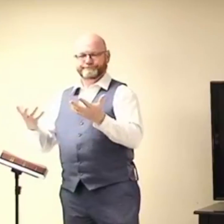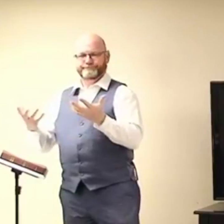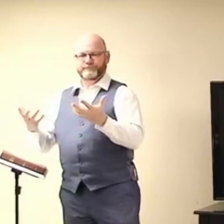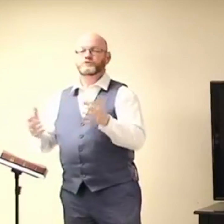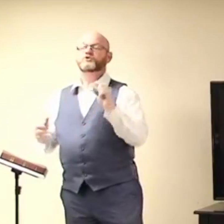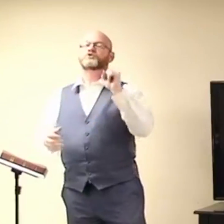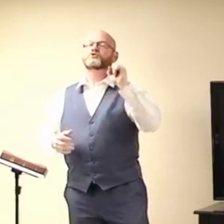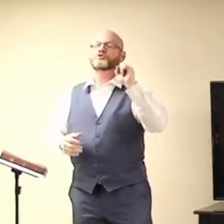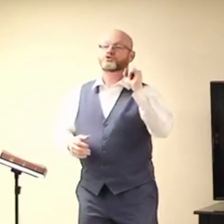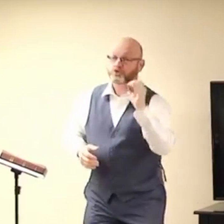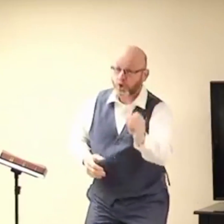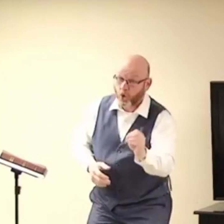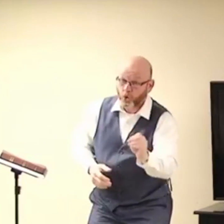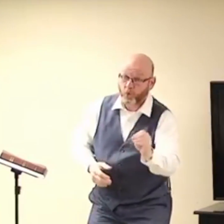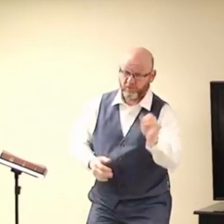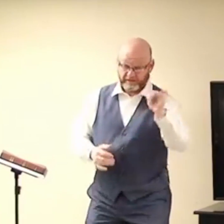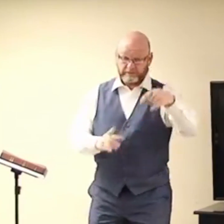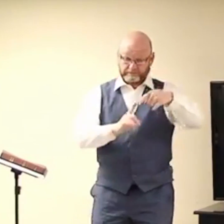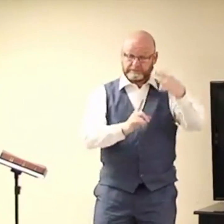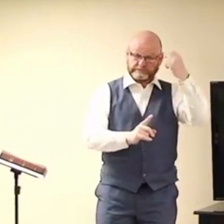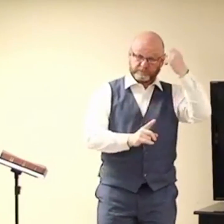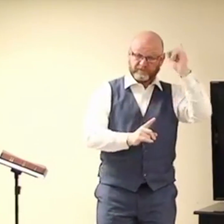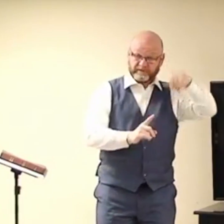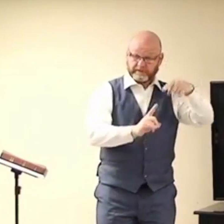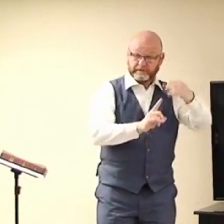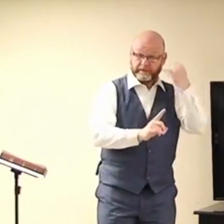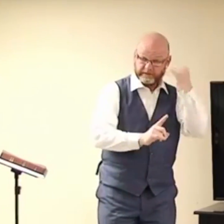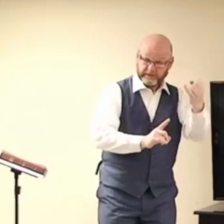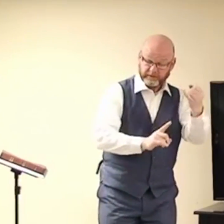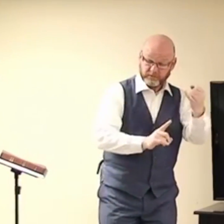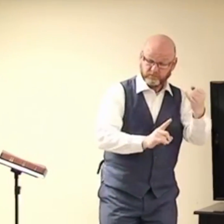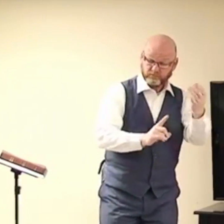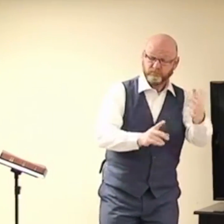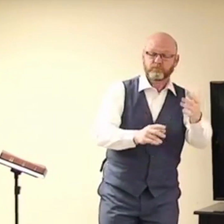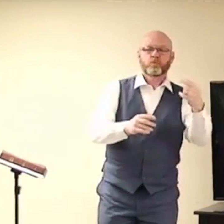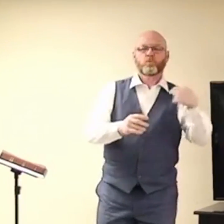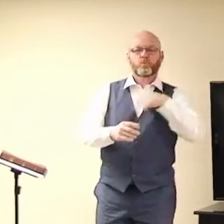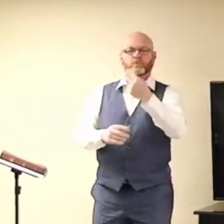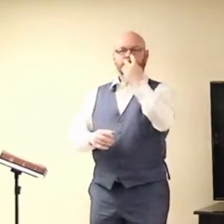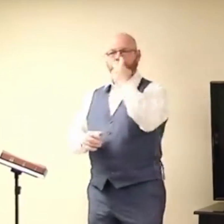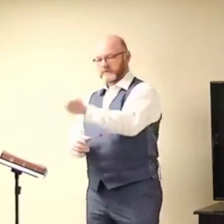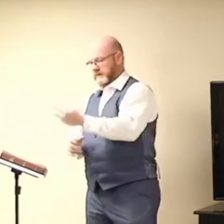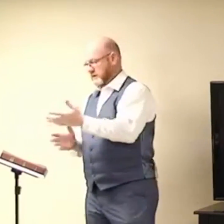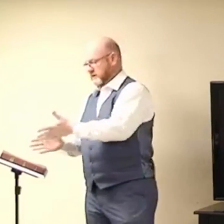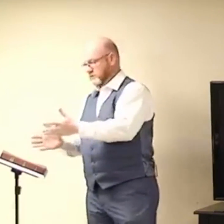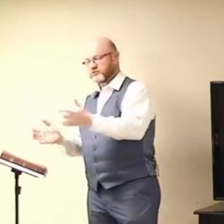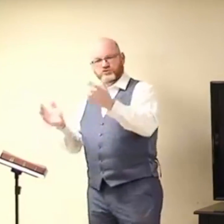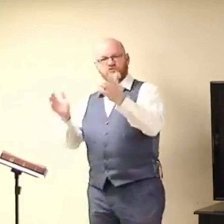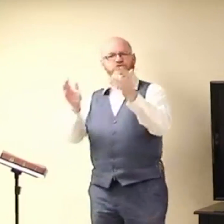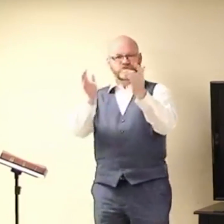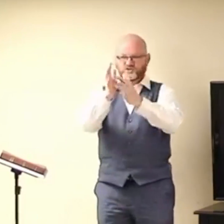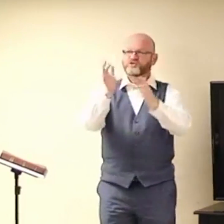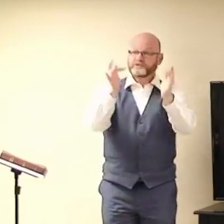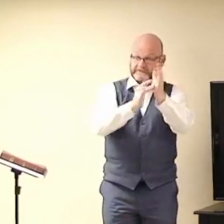That your assertions, your talk, needs to match your